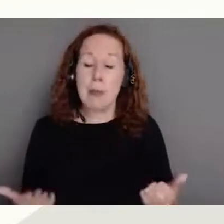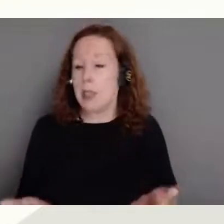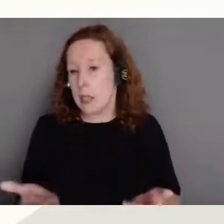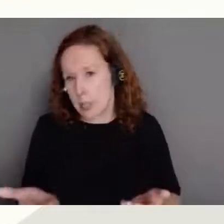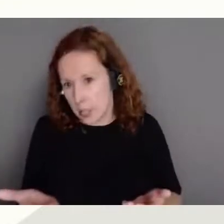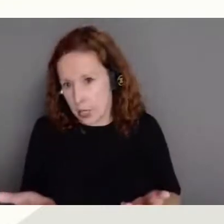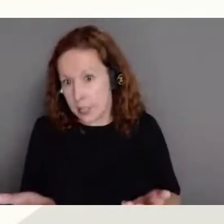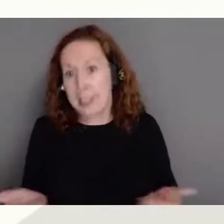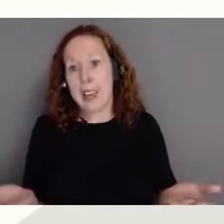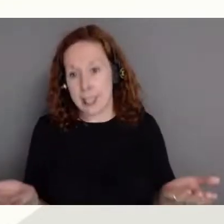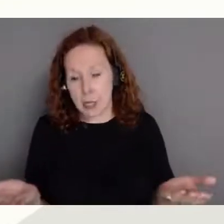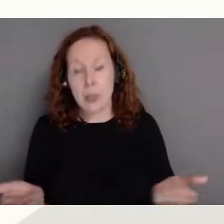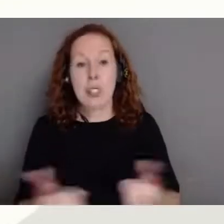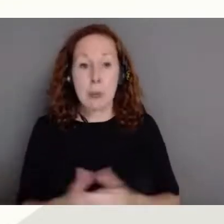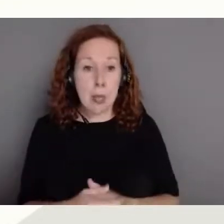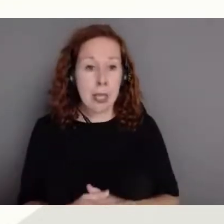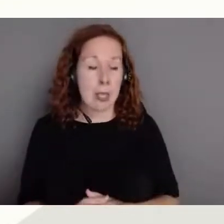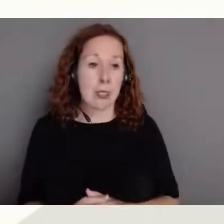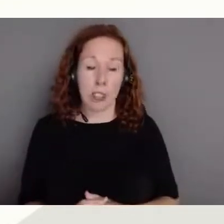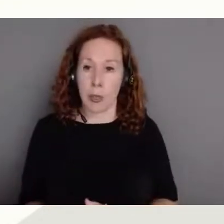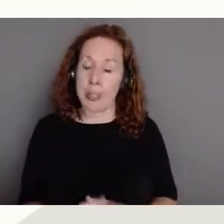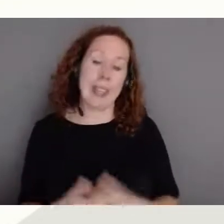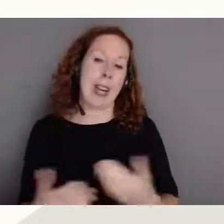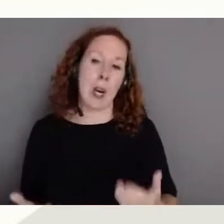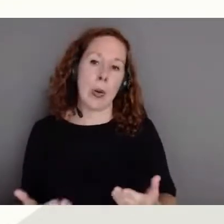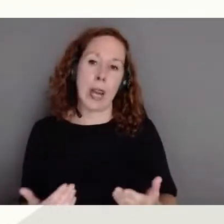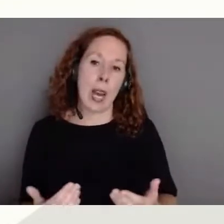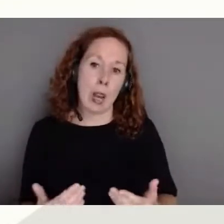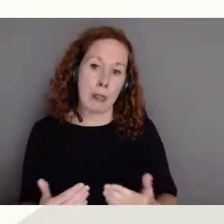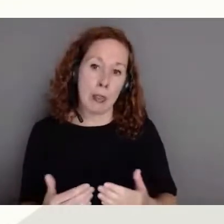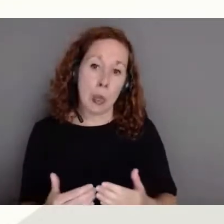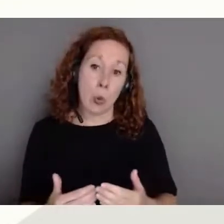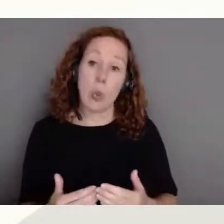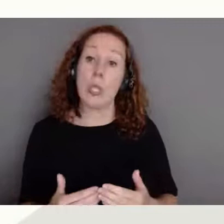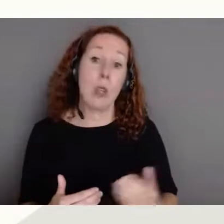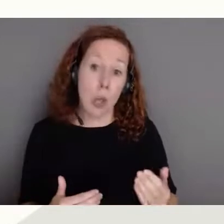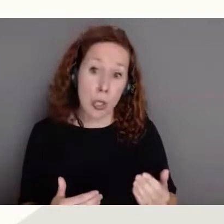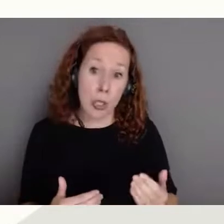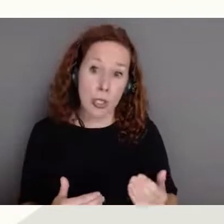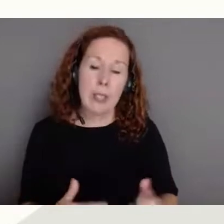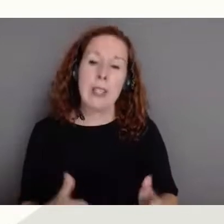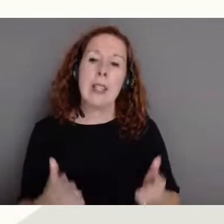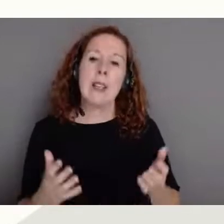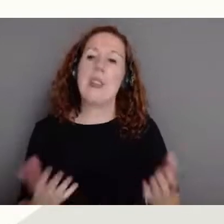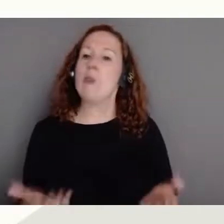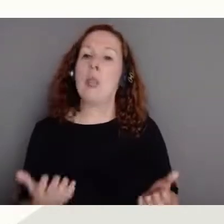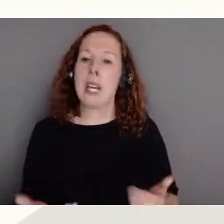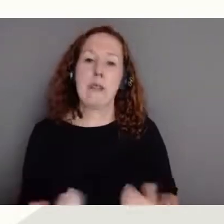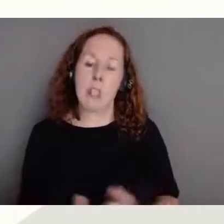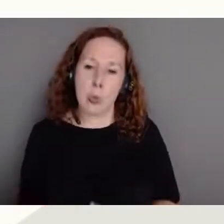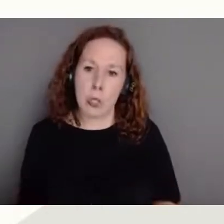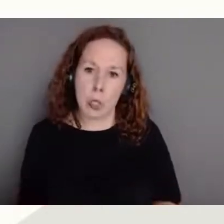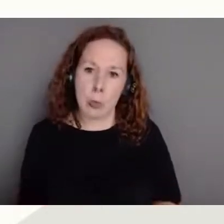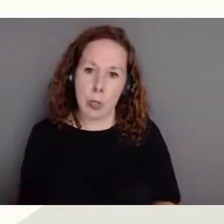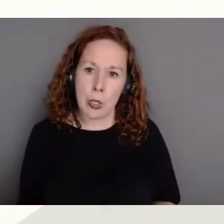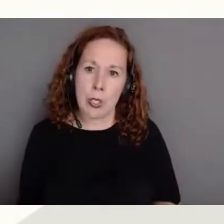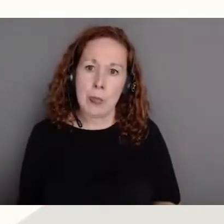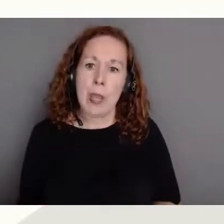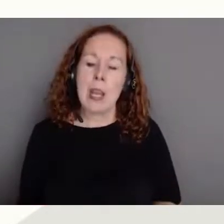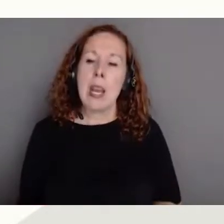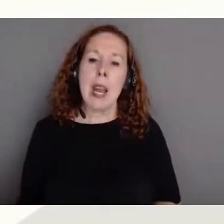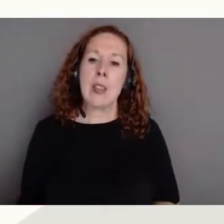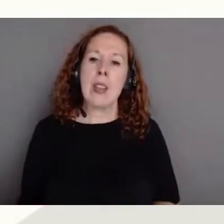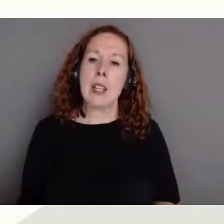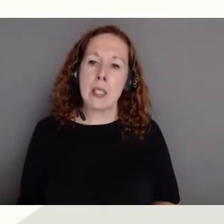if Oh, yeah. there's an yes, so if something is generally an hour and a half or longer, then Mhm. we'll have two